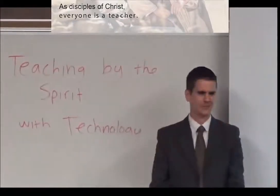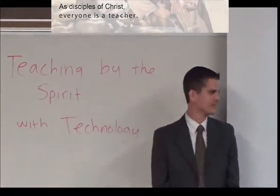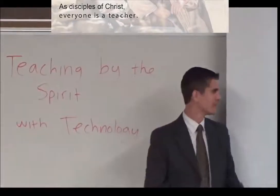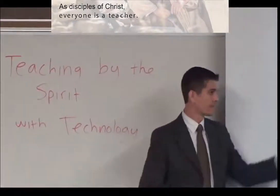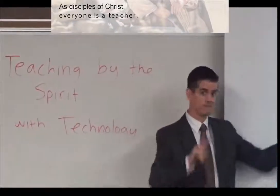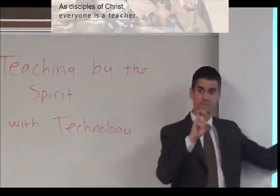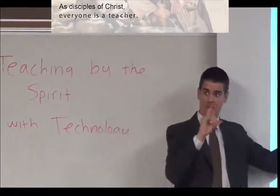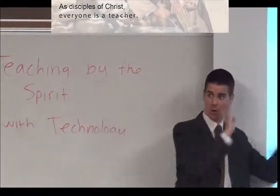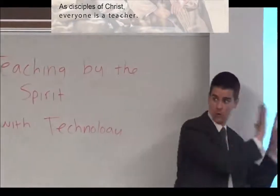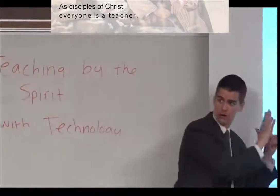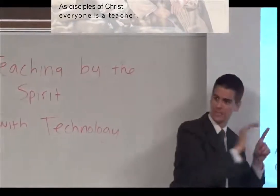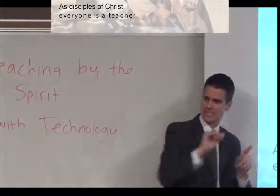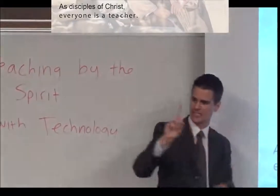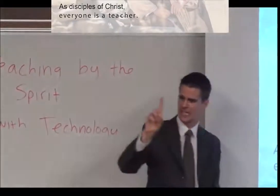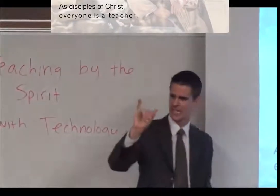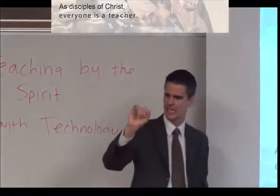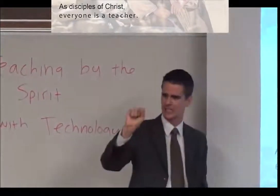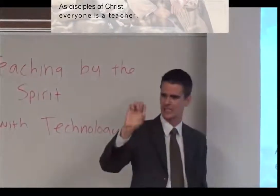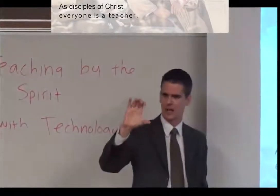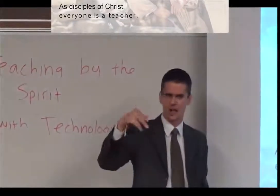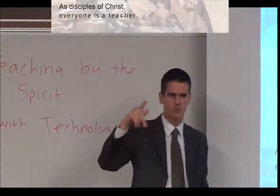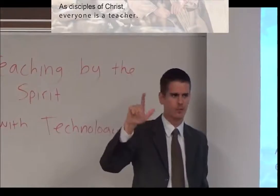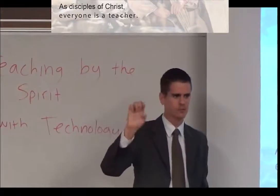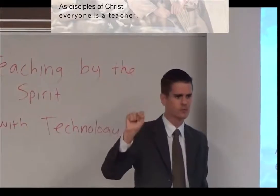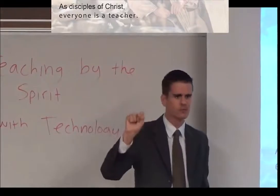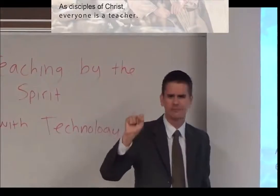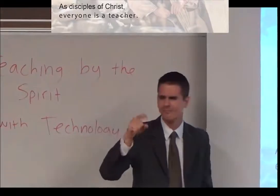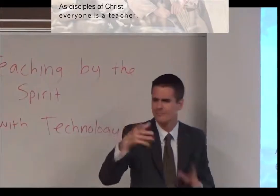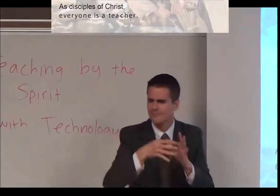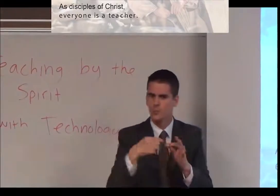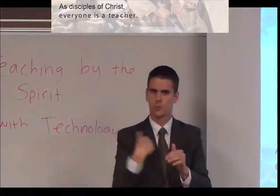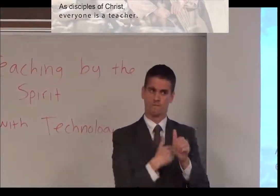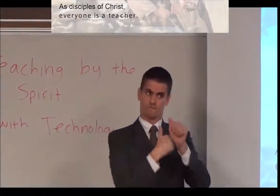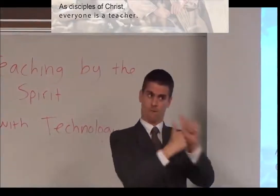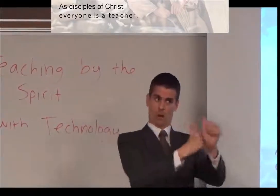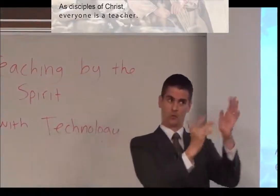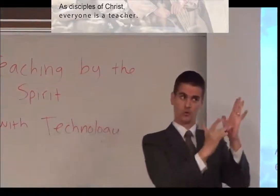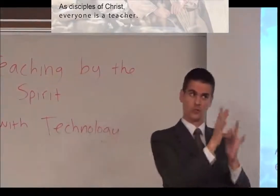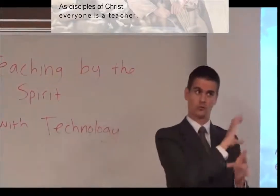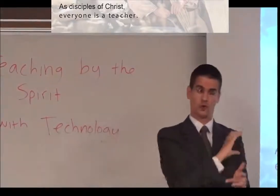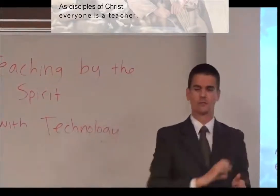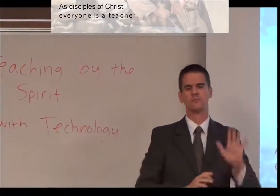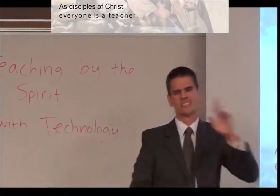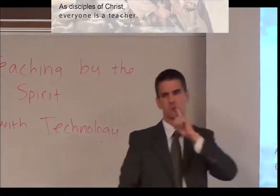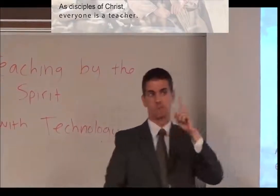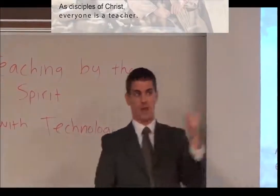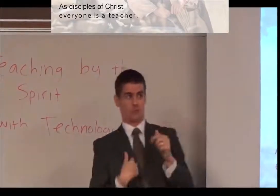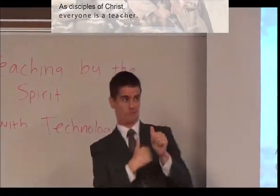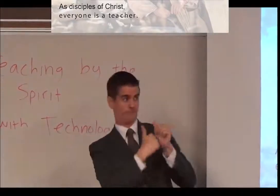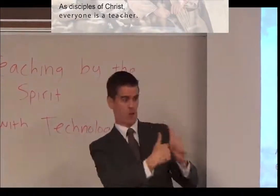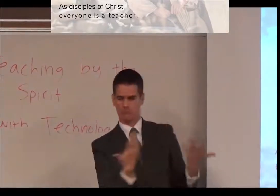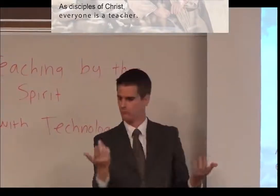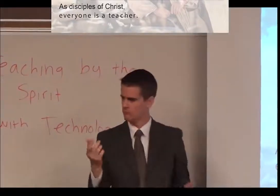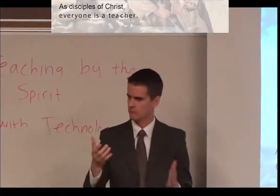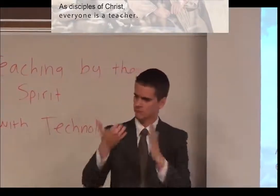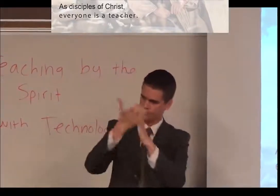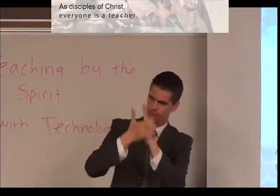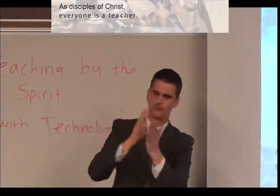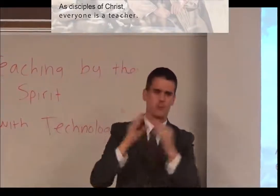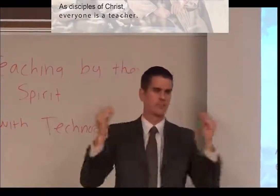Okay, those comments all connected together. That was perfect. We're all disciples. We follow Jesus Christ. He's